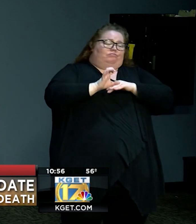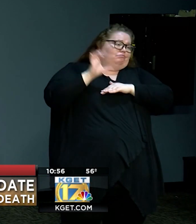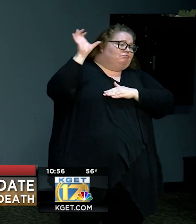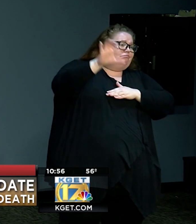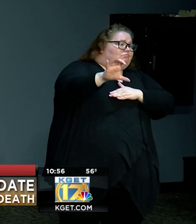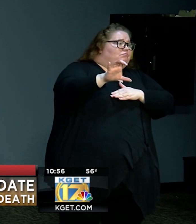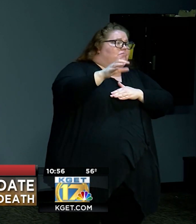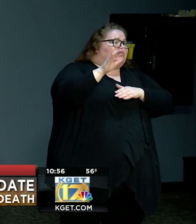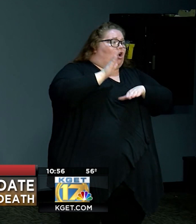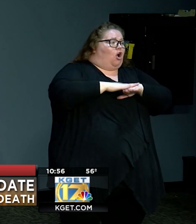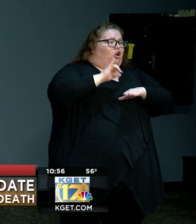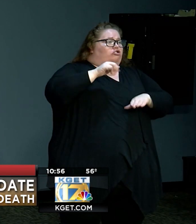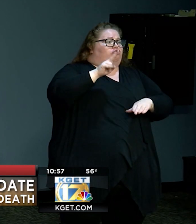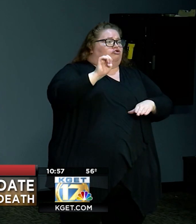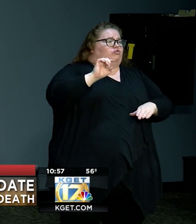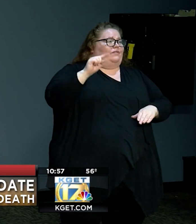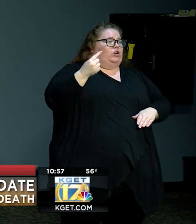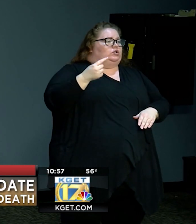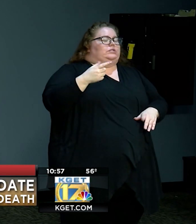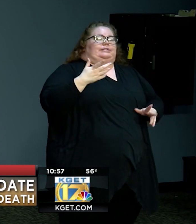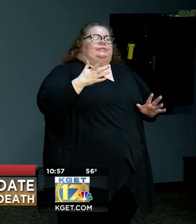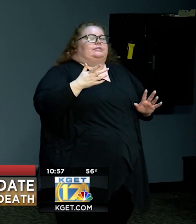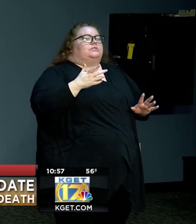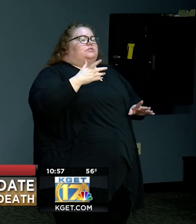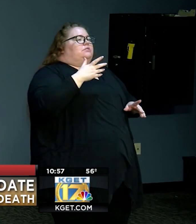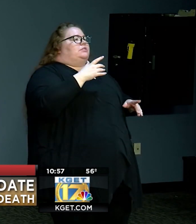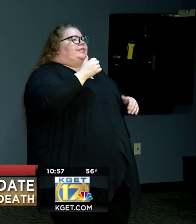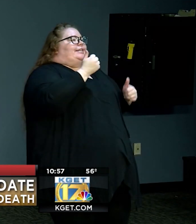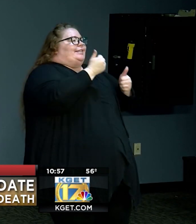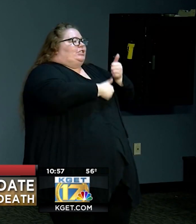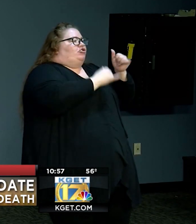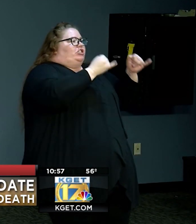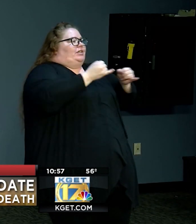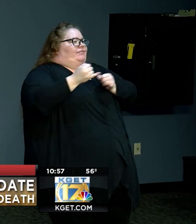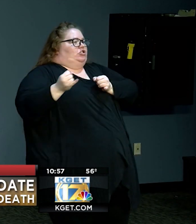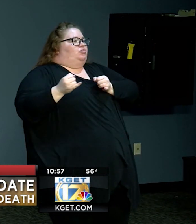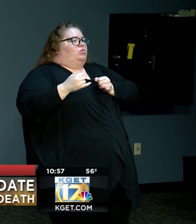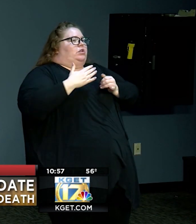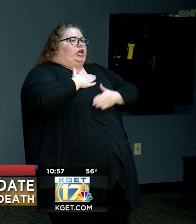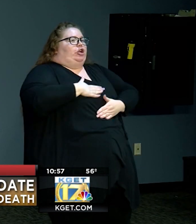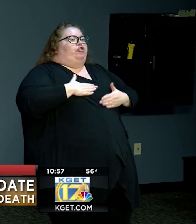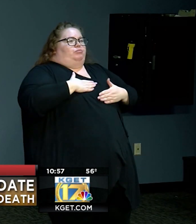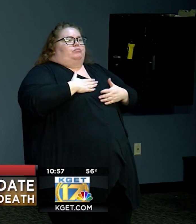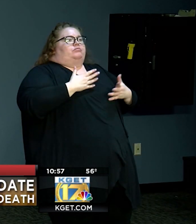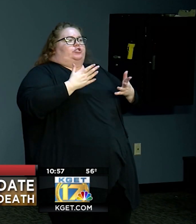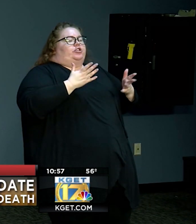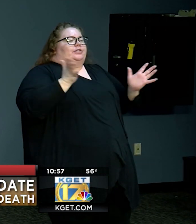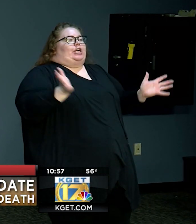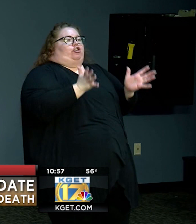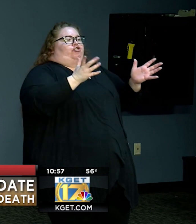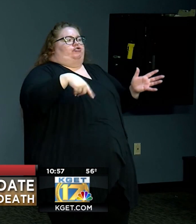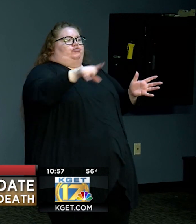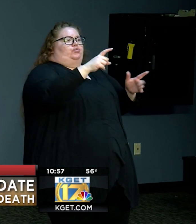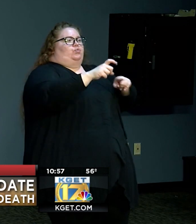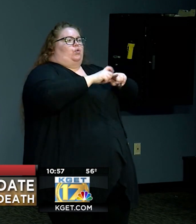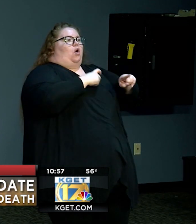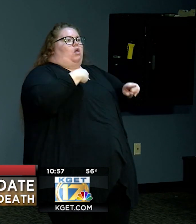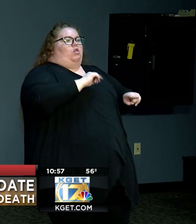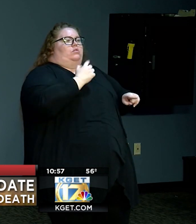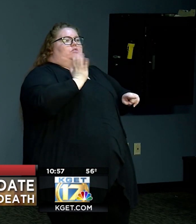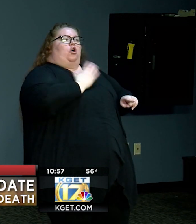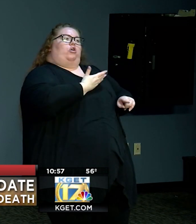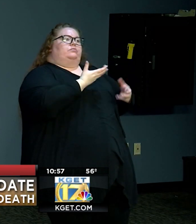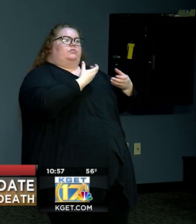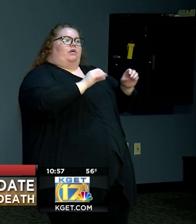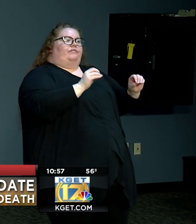a case-by-case matter, and I would encourage people to call our office so we can work with them and walk through the process and talk to the landlord and hopefully